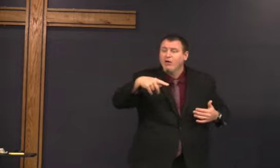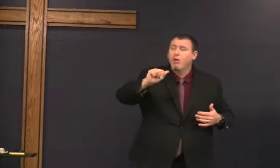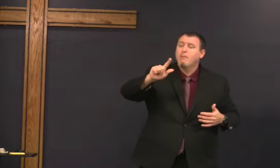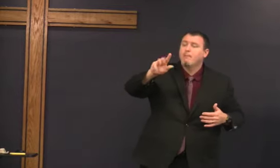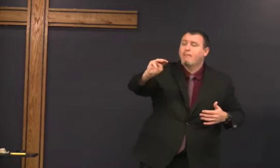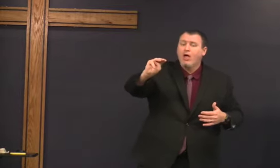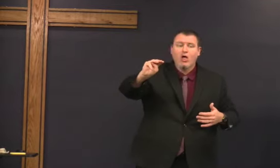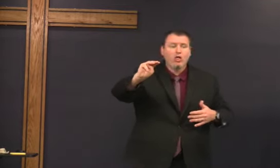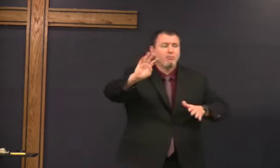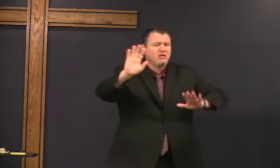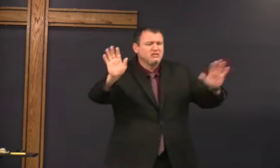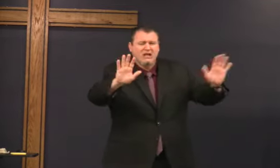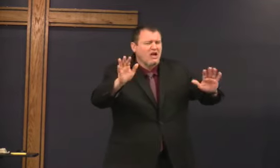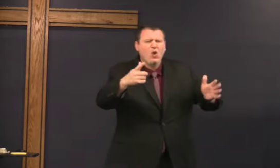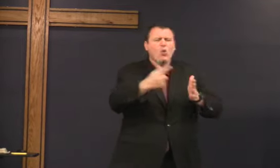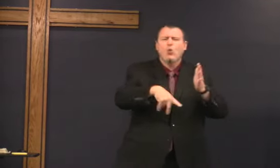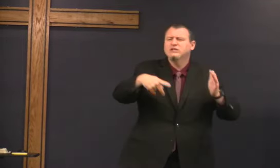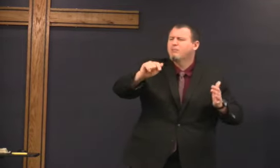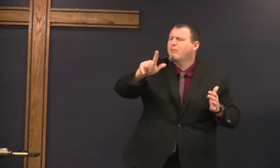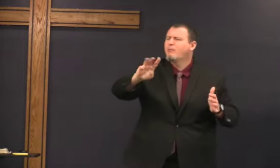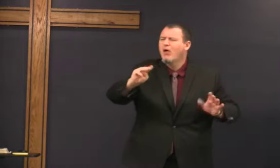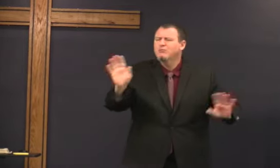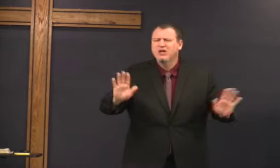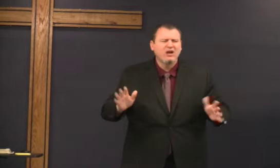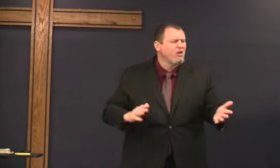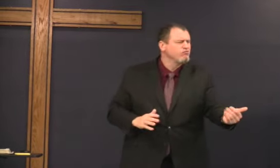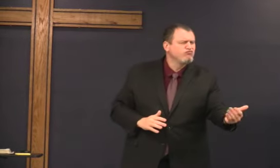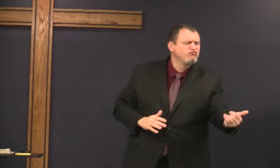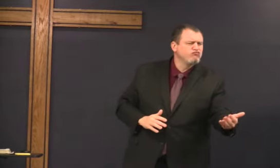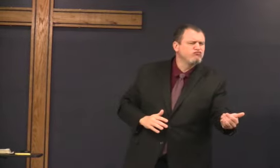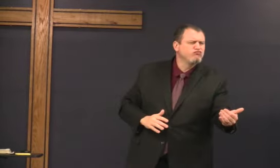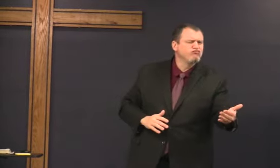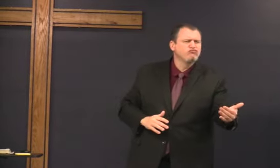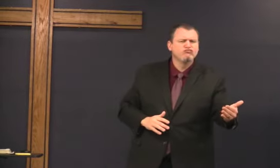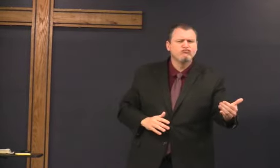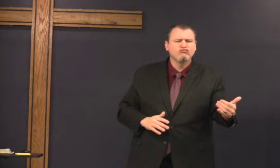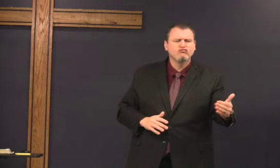12, was Palm Sunday. What is Palm Sunday?